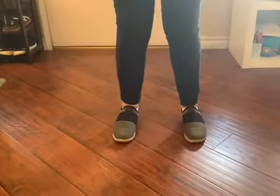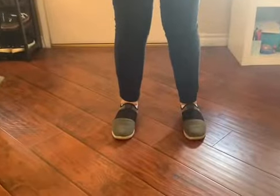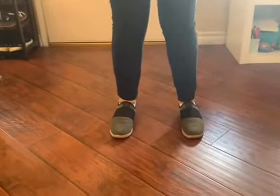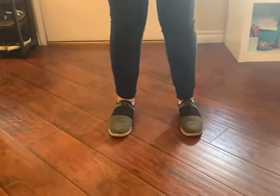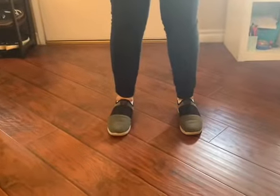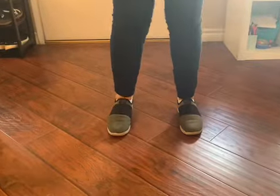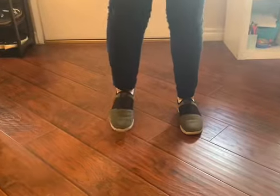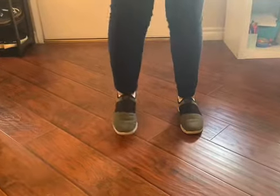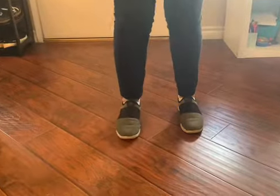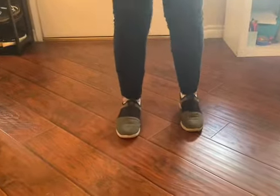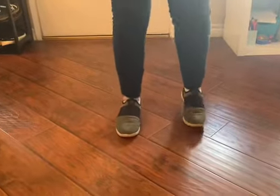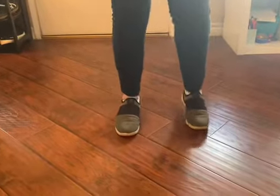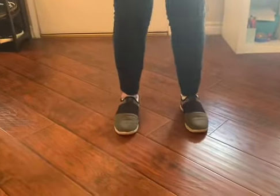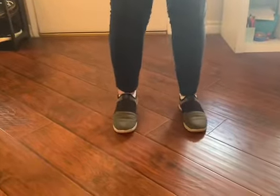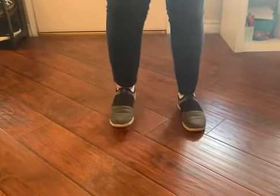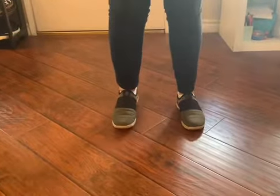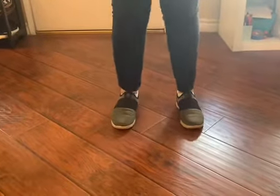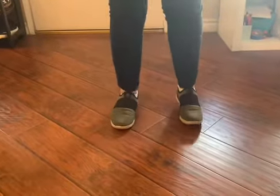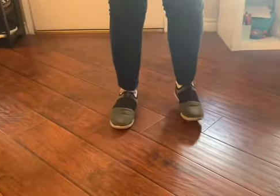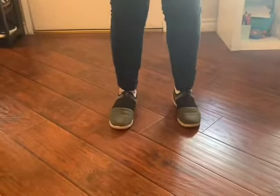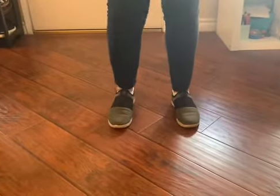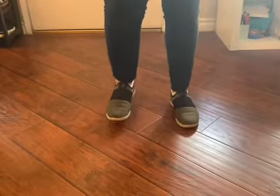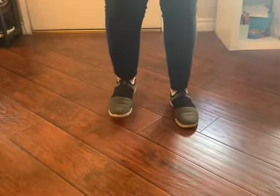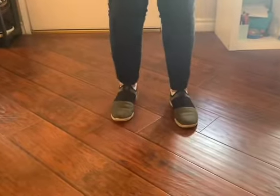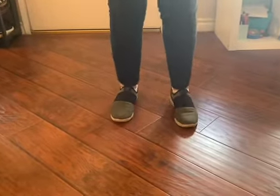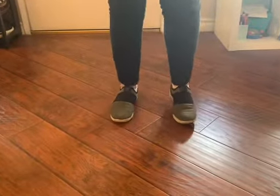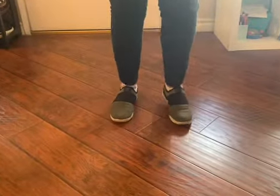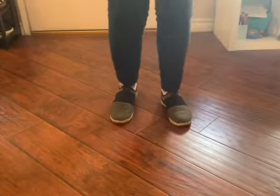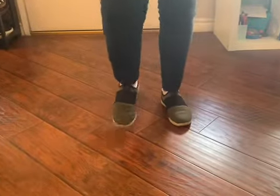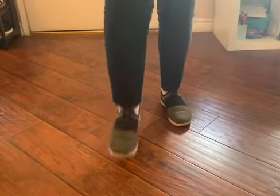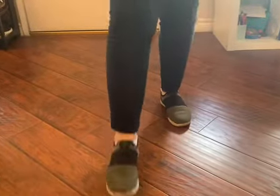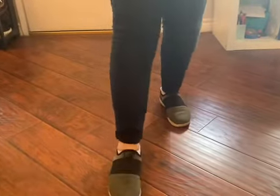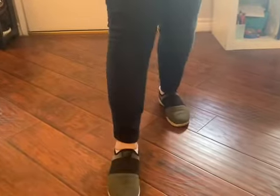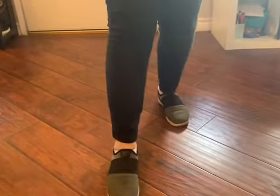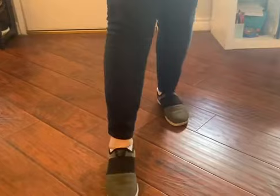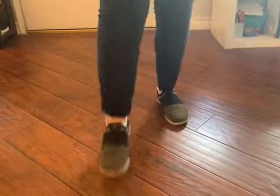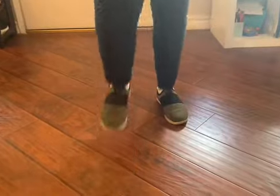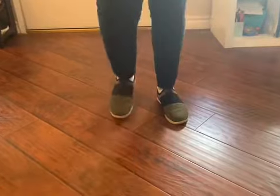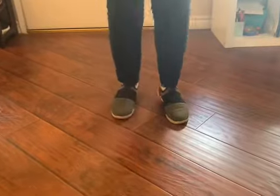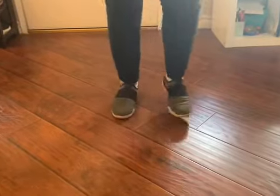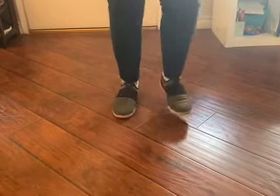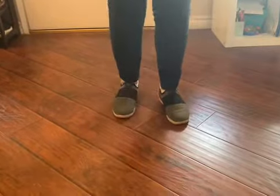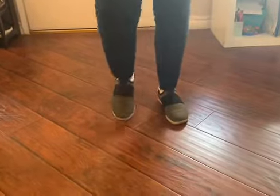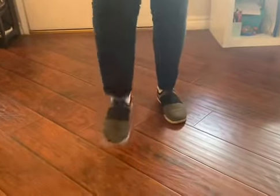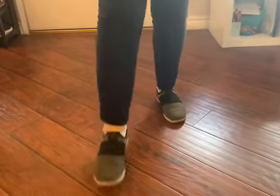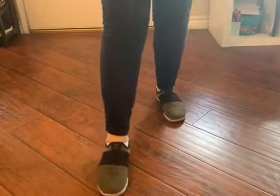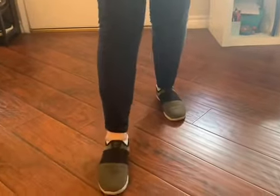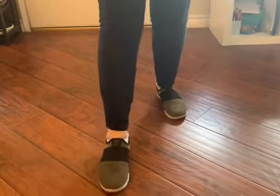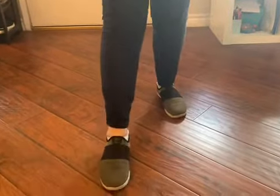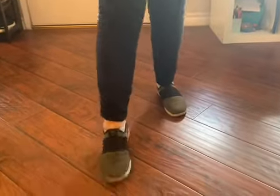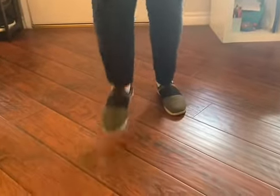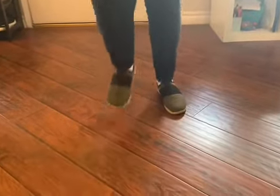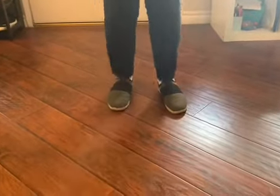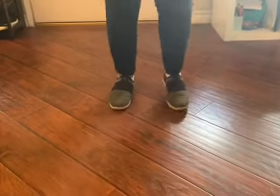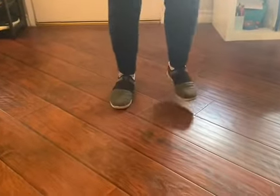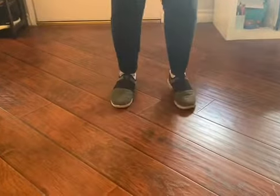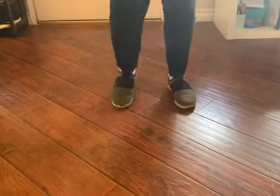easy. Tiptoe, tiptoe, tiptoe, step, tiptoe, step, tiptoe,